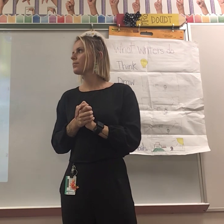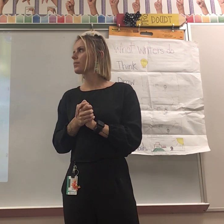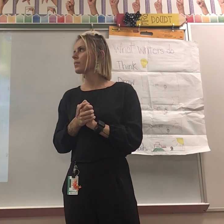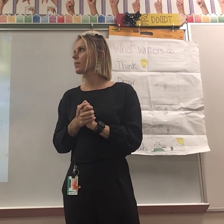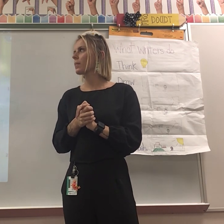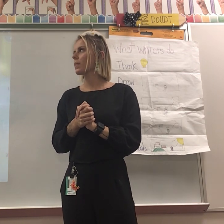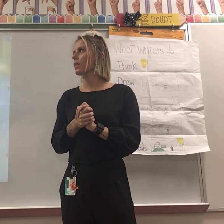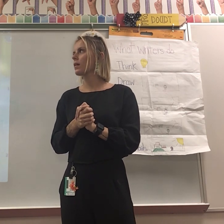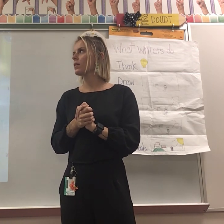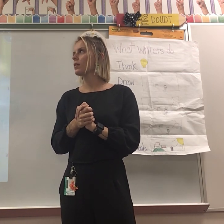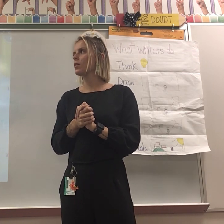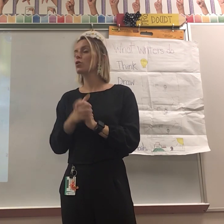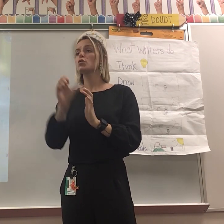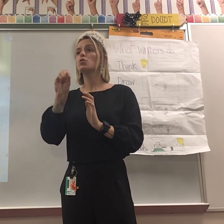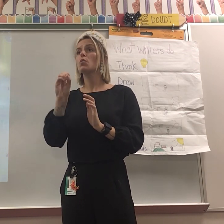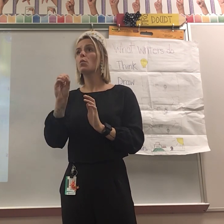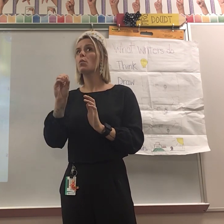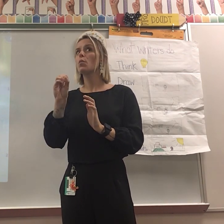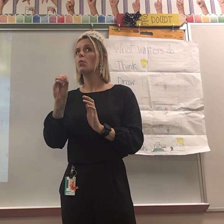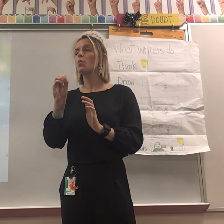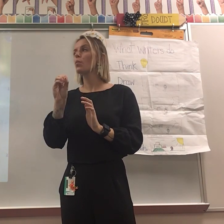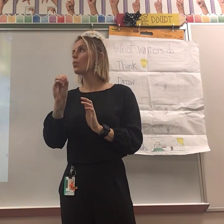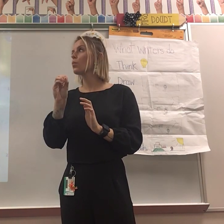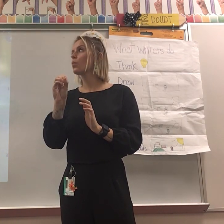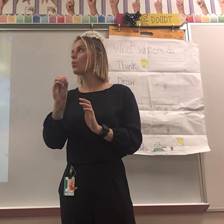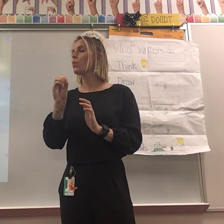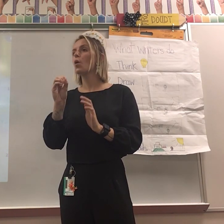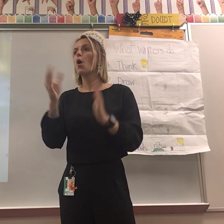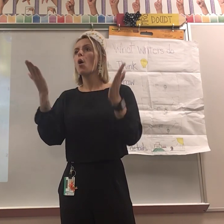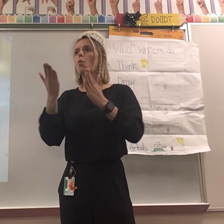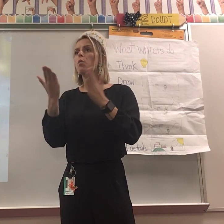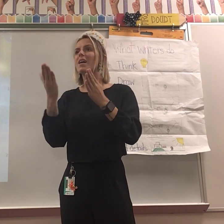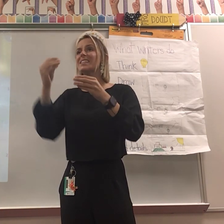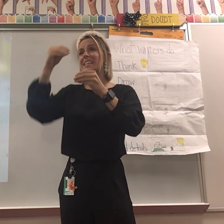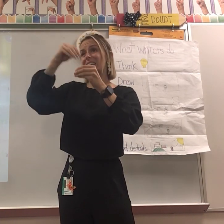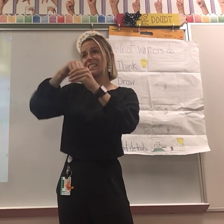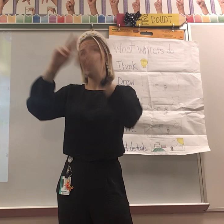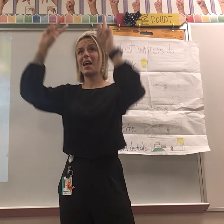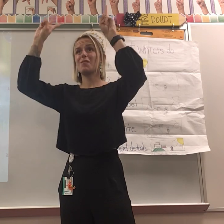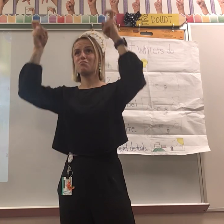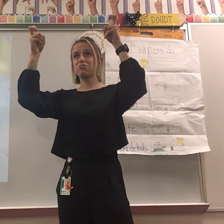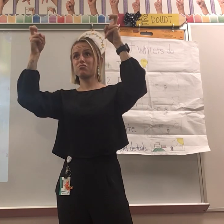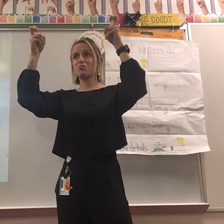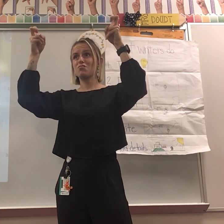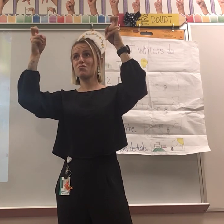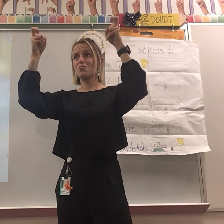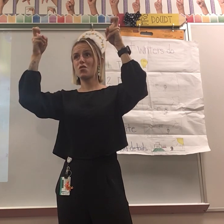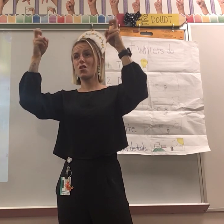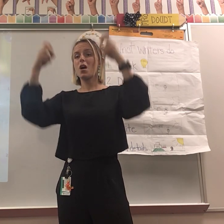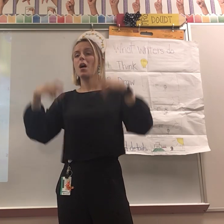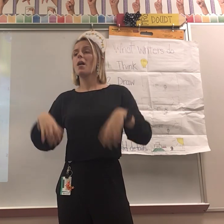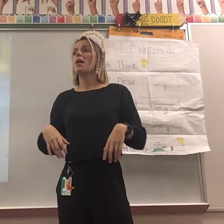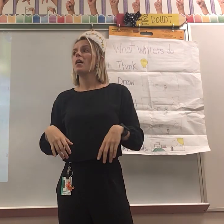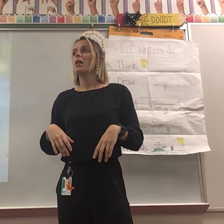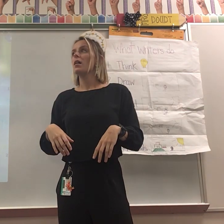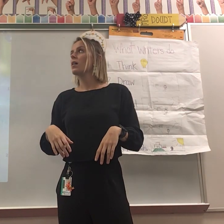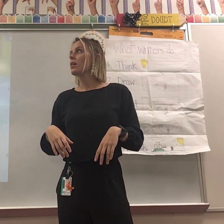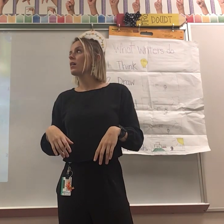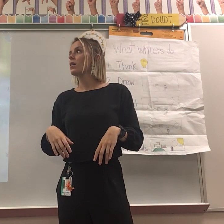Okay? So, what's inside those quotes that you just put your fingers on, eyes on